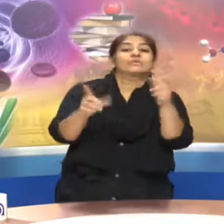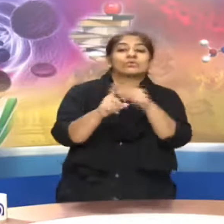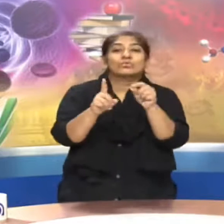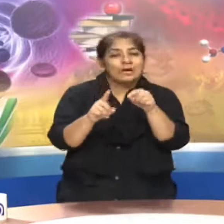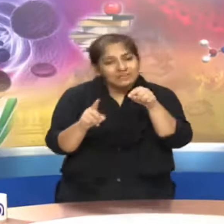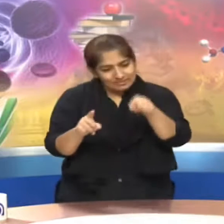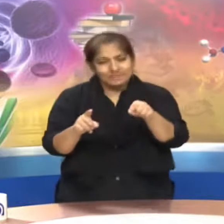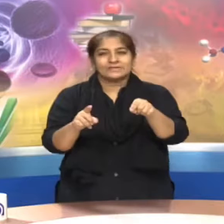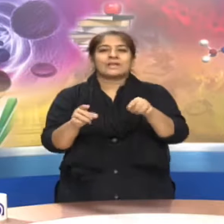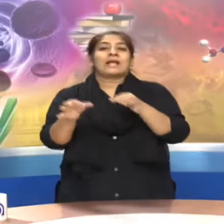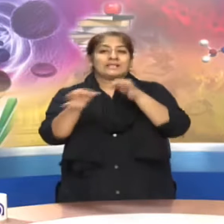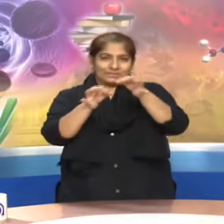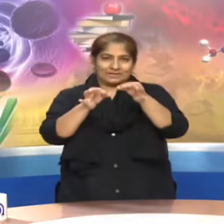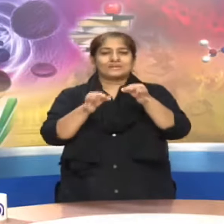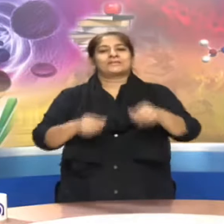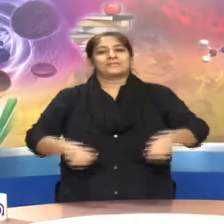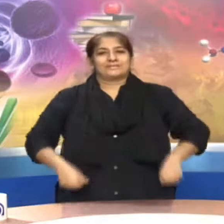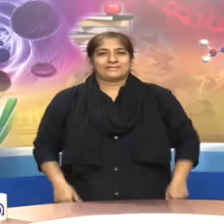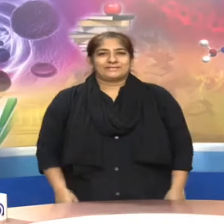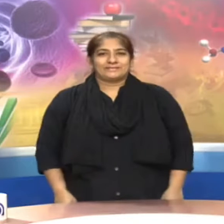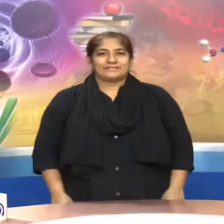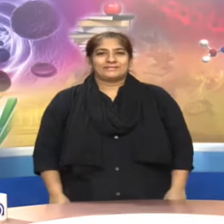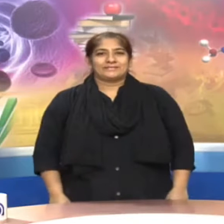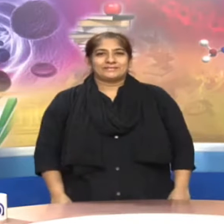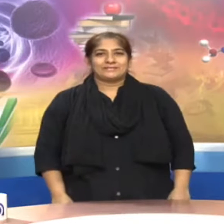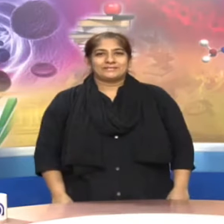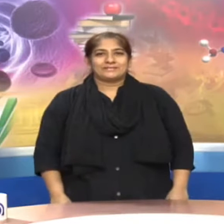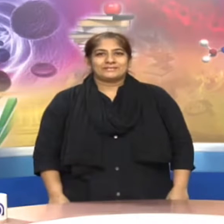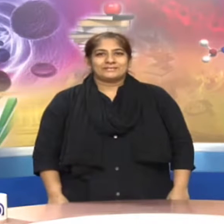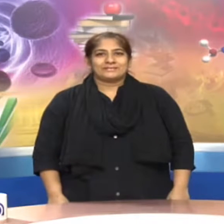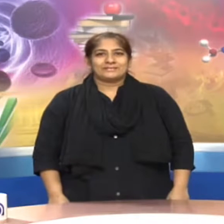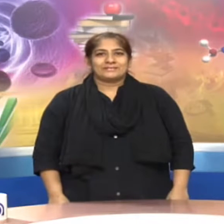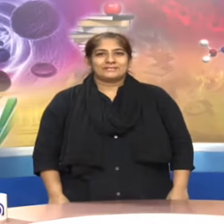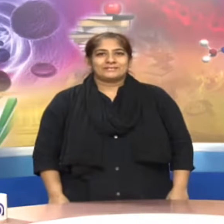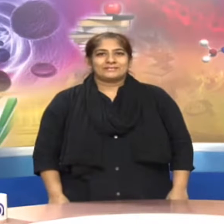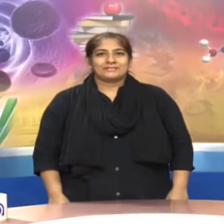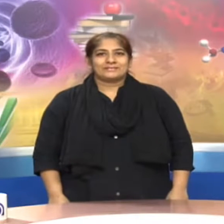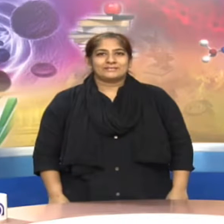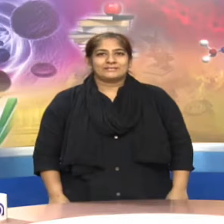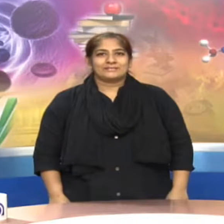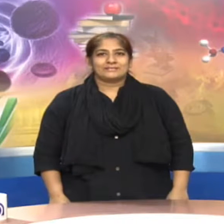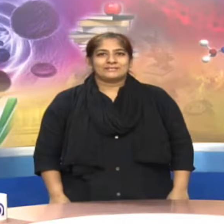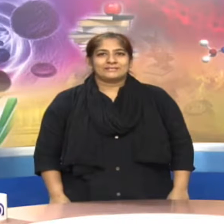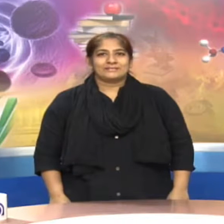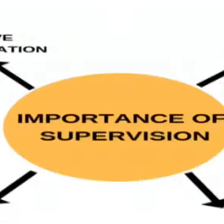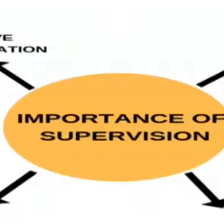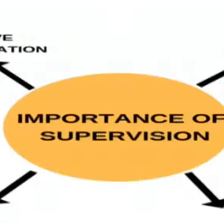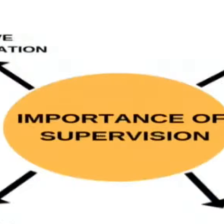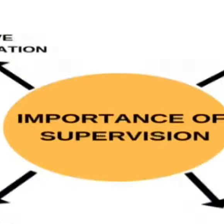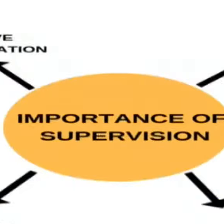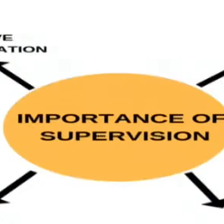the subordinates. So what do they do? That the supervisors, that is supervision.